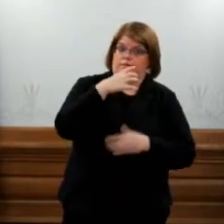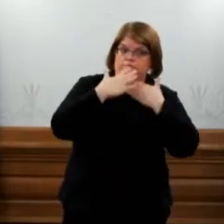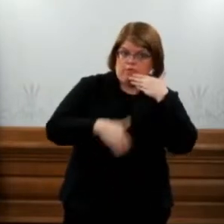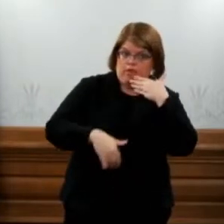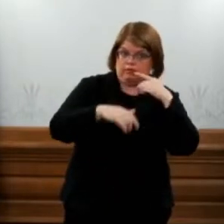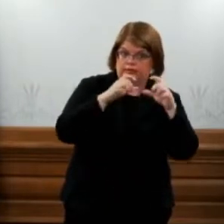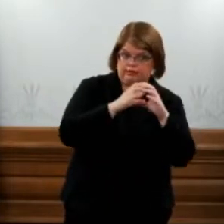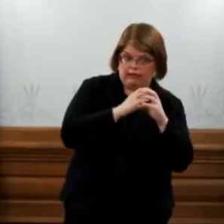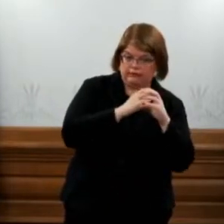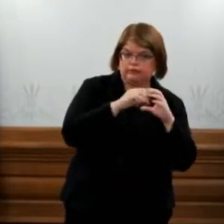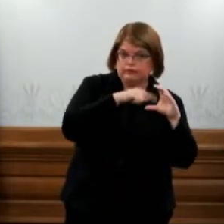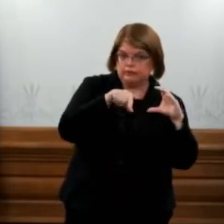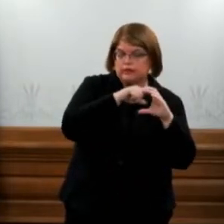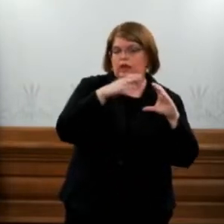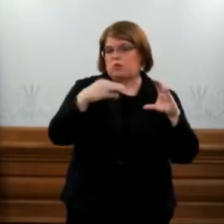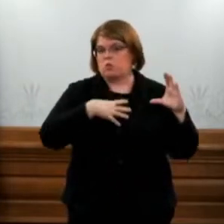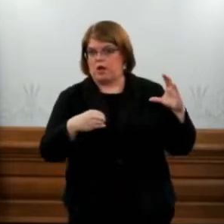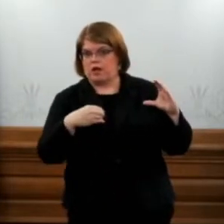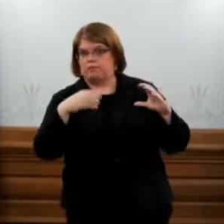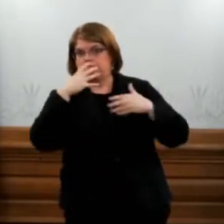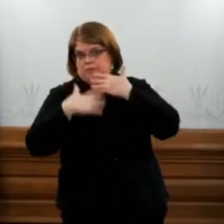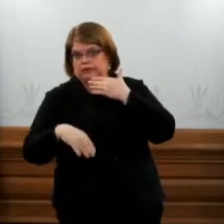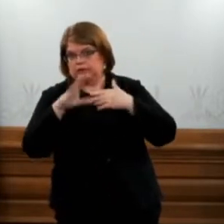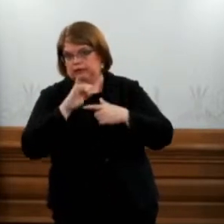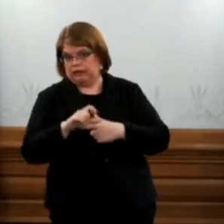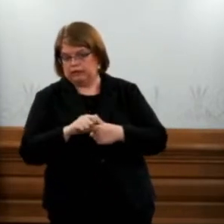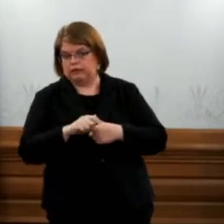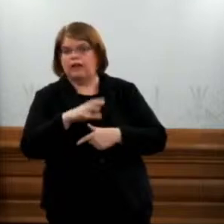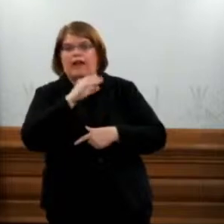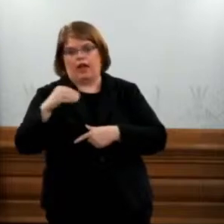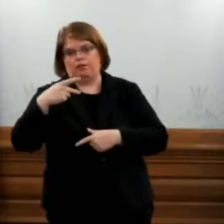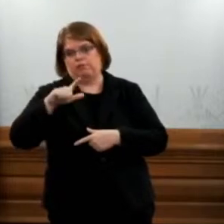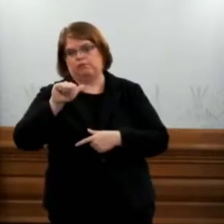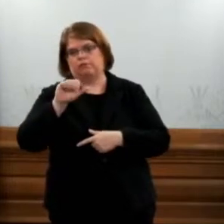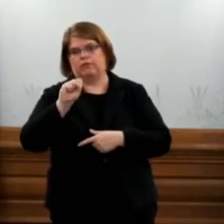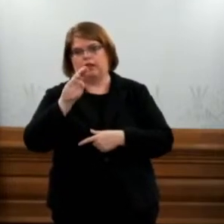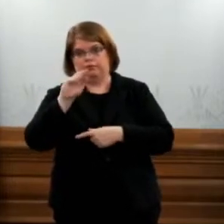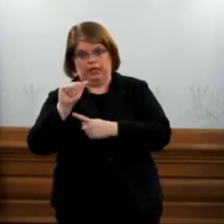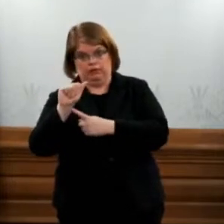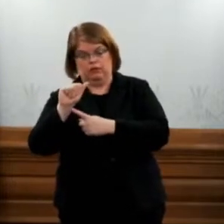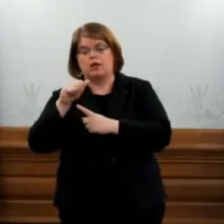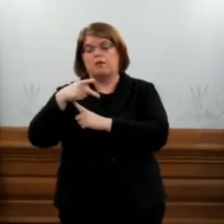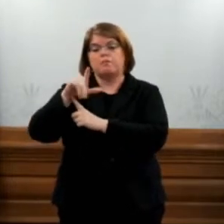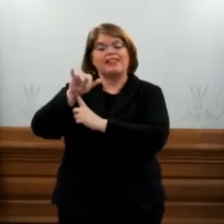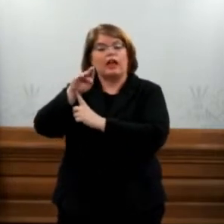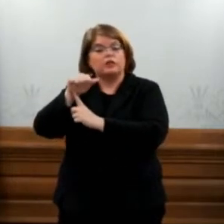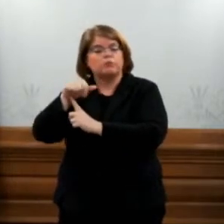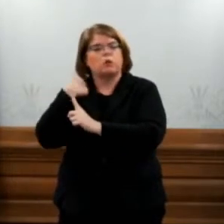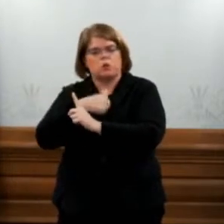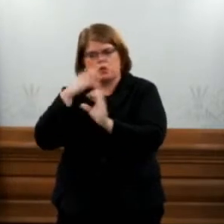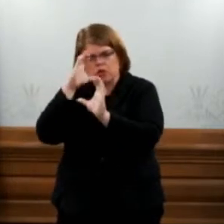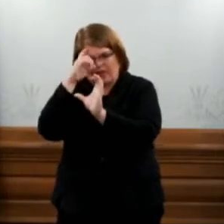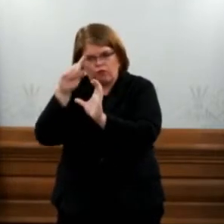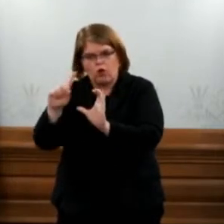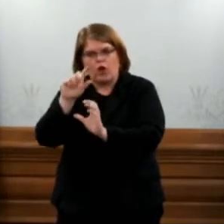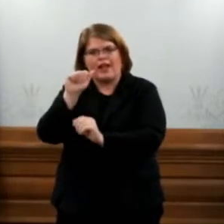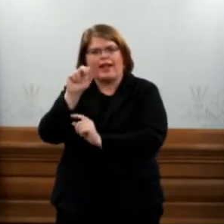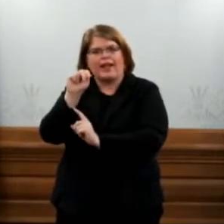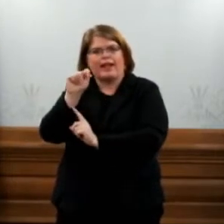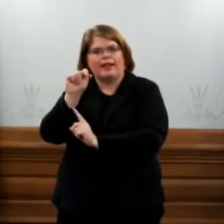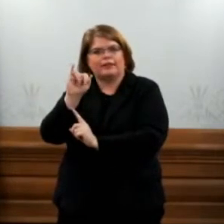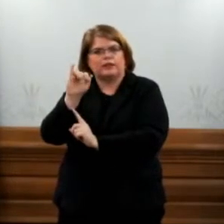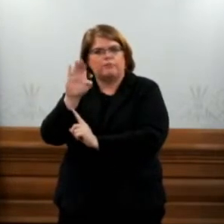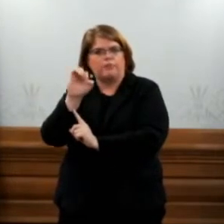convalescent plasma, what we are looking for, the main component that we're looking for, are the antibodies. Antibodies are tiny proteins that your